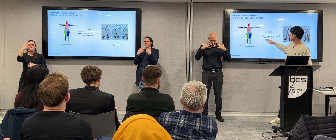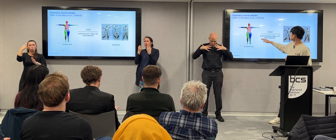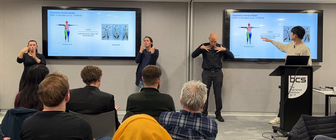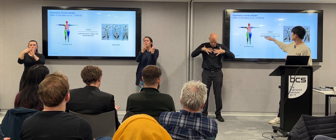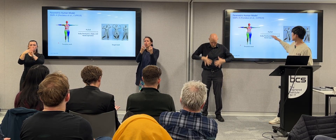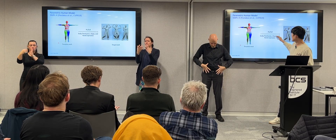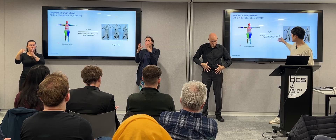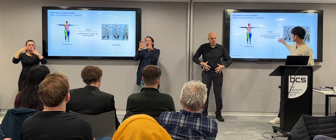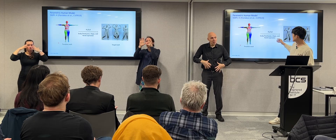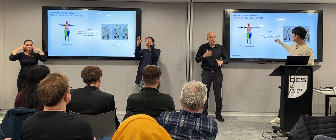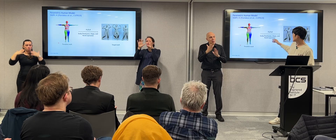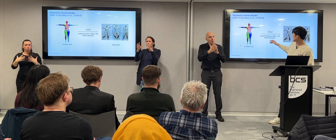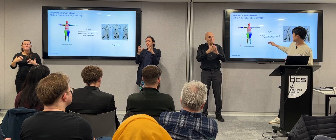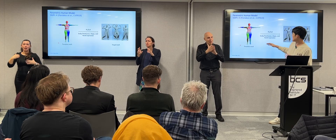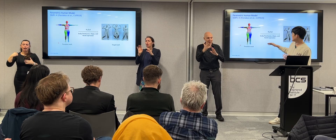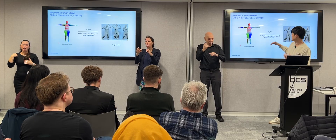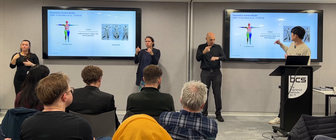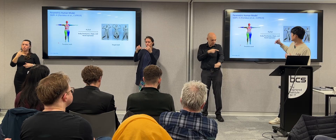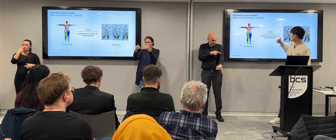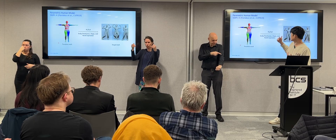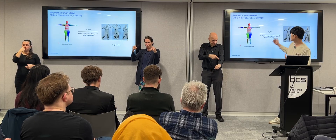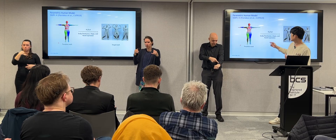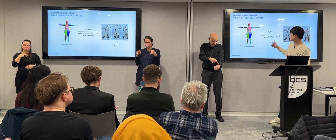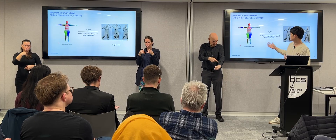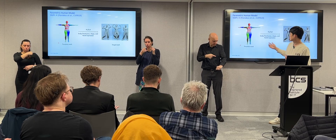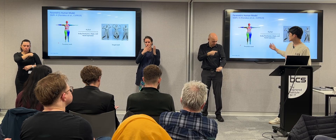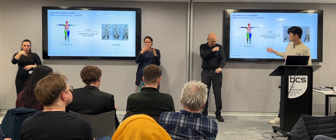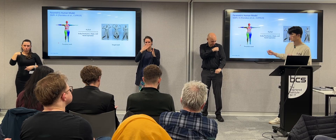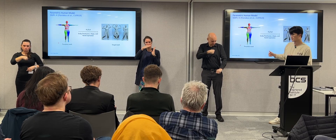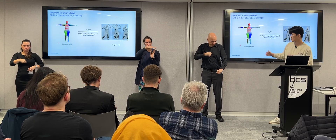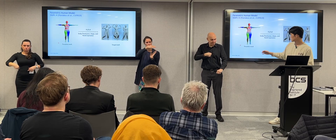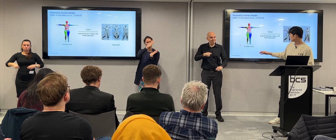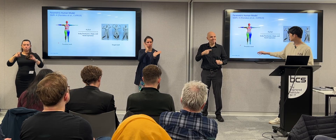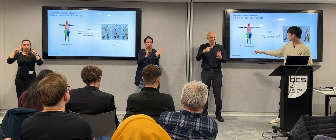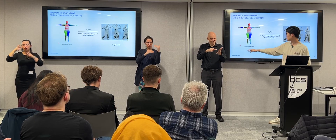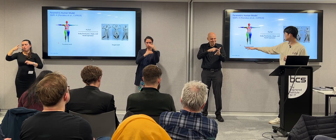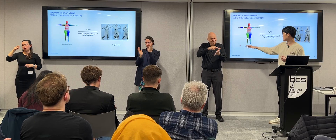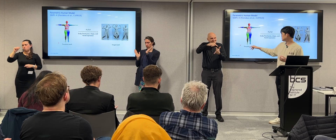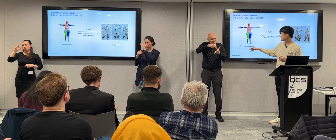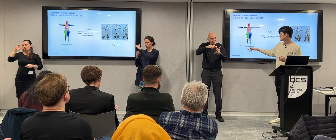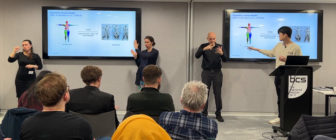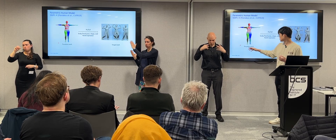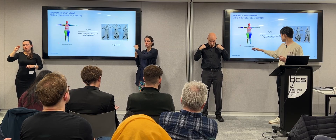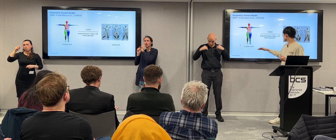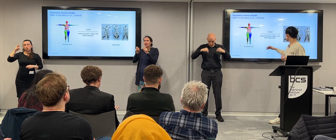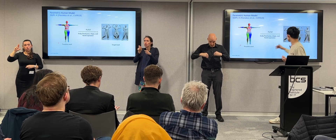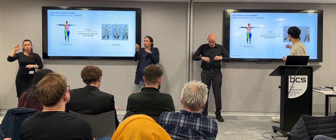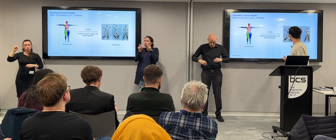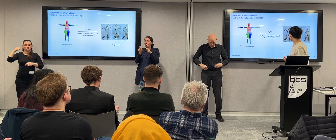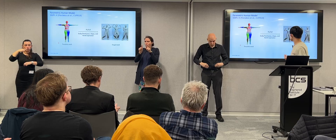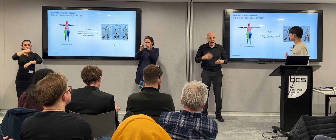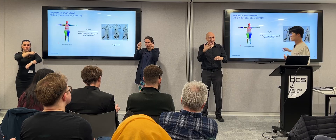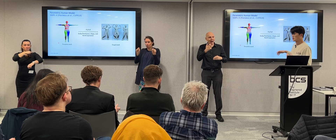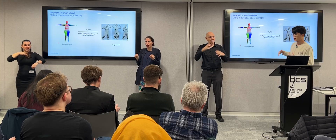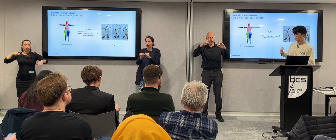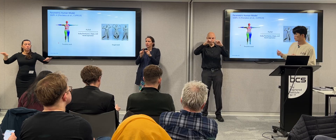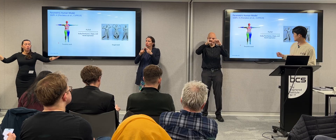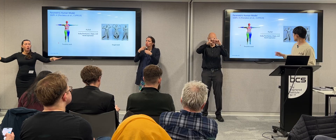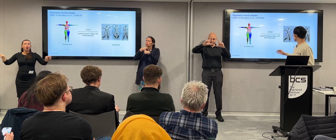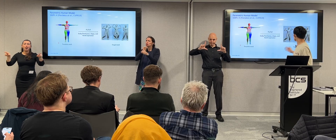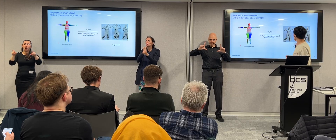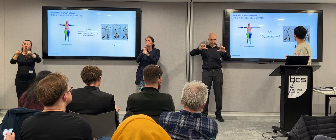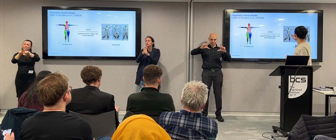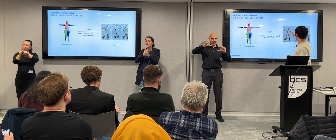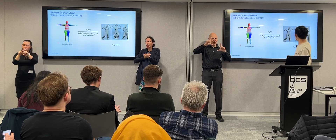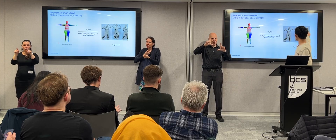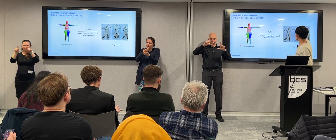multiple groups of parameters, and using these parameters, we can control a template to produce